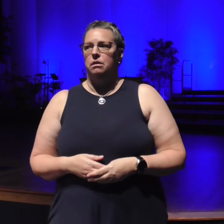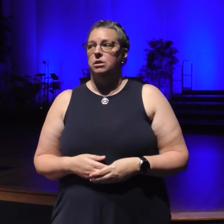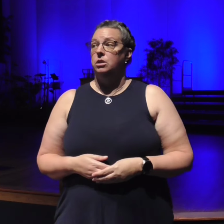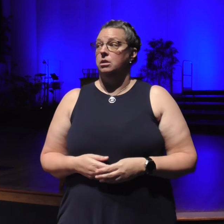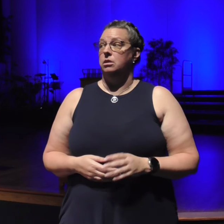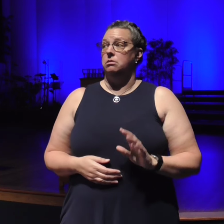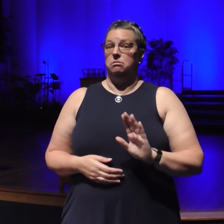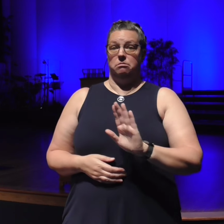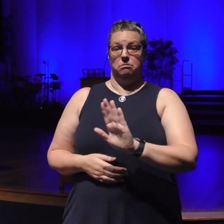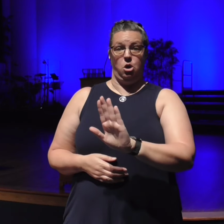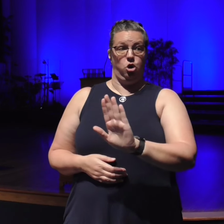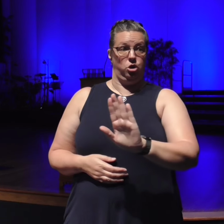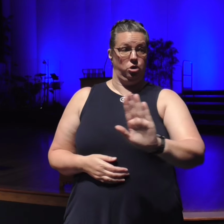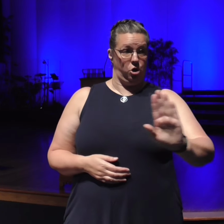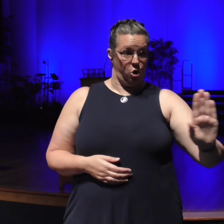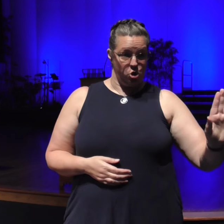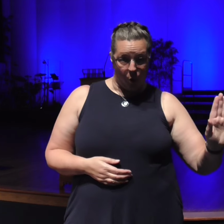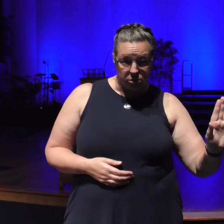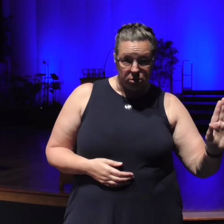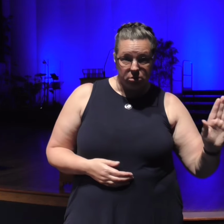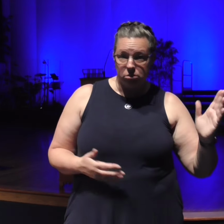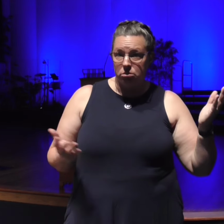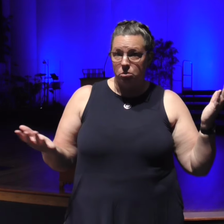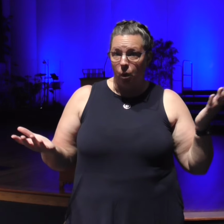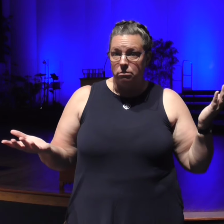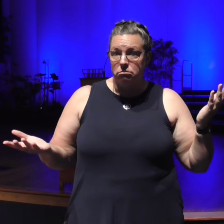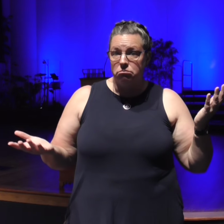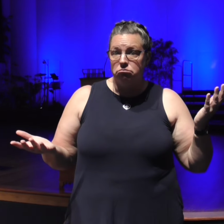you? For me,